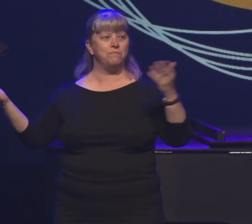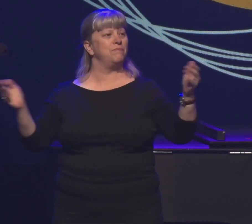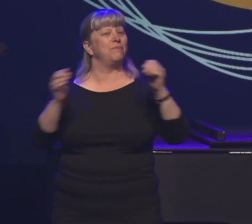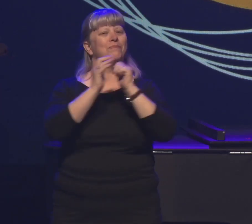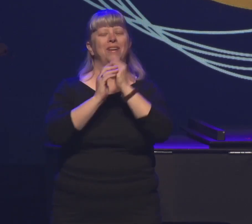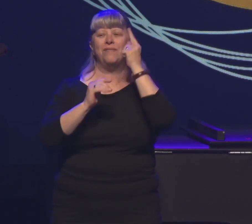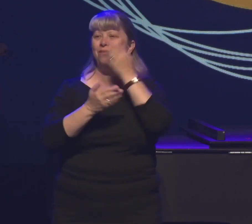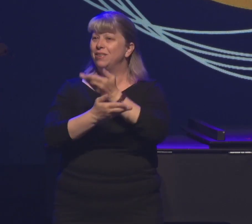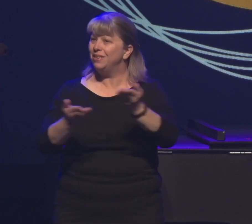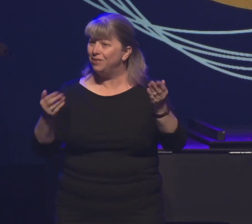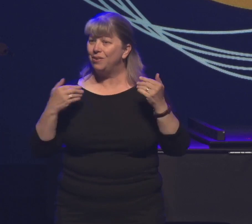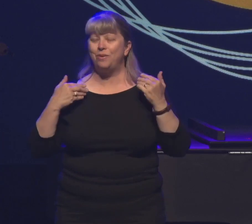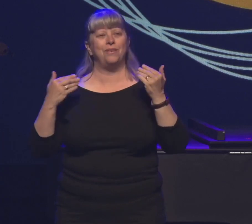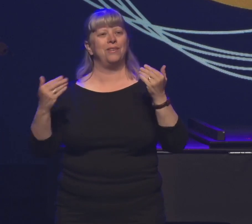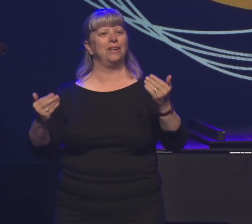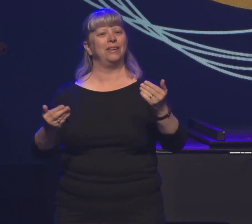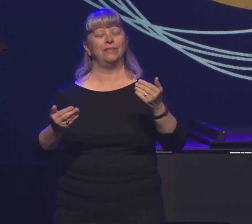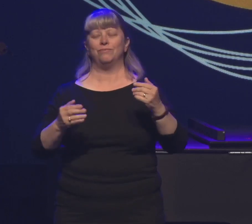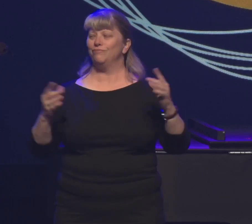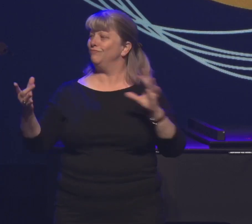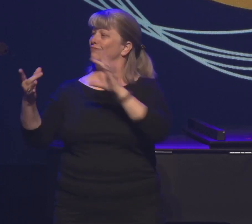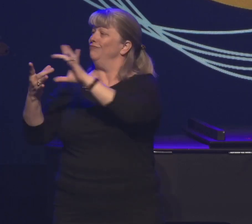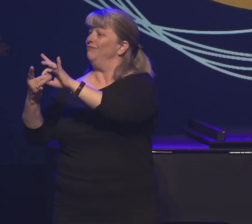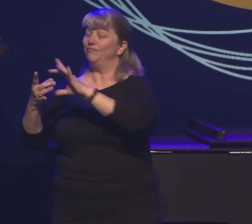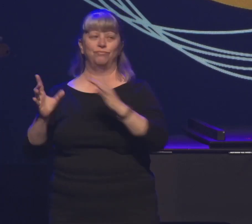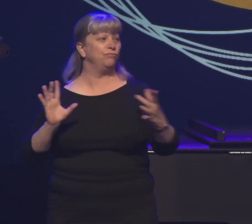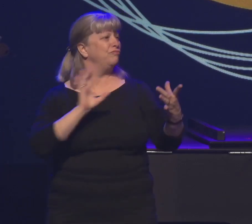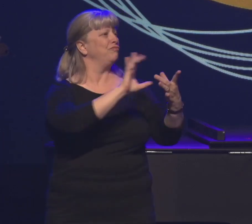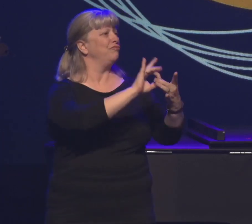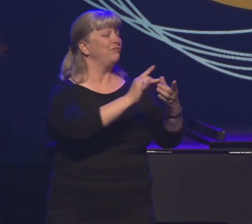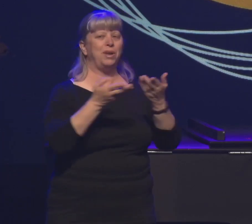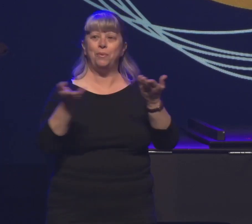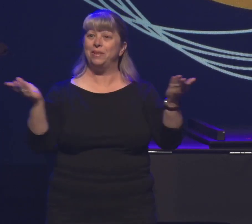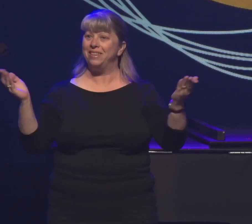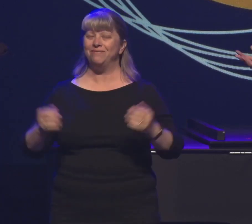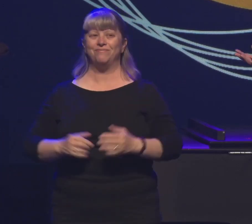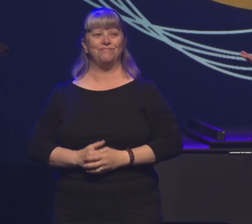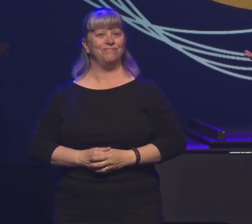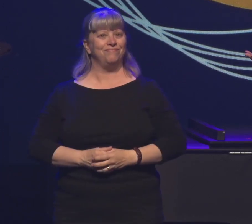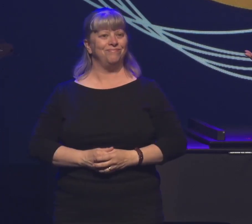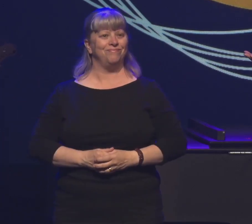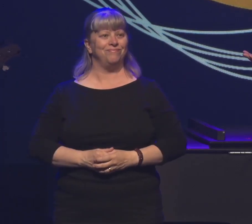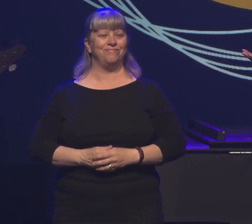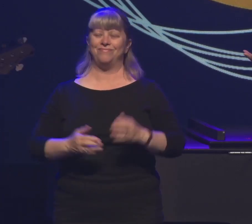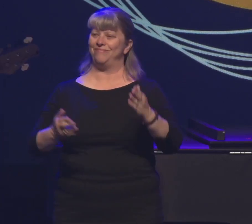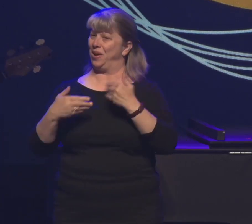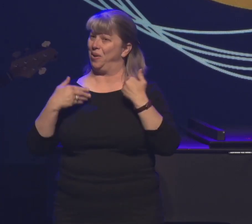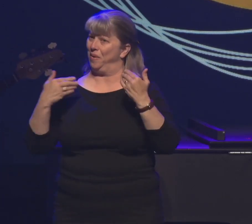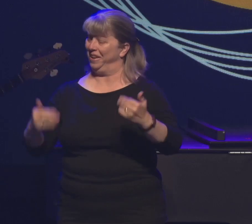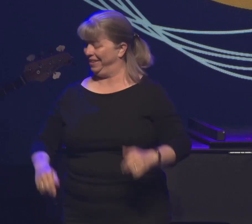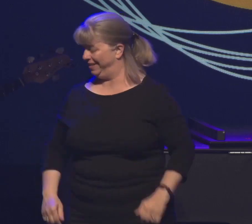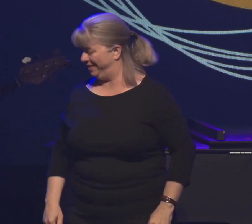you. Feel free to go over and connect with them. And band, take it away.